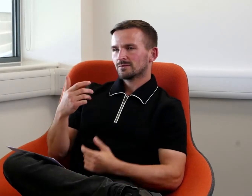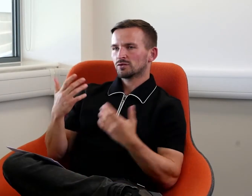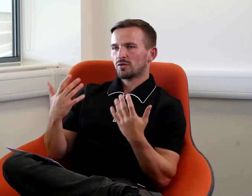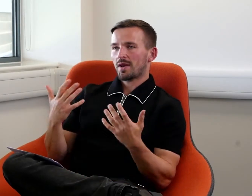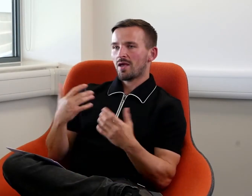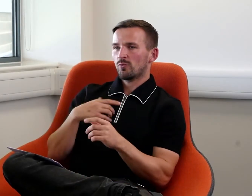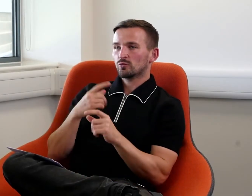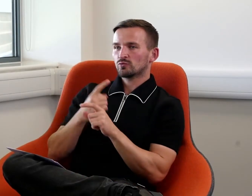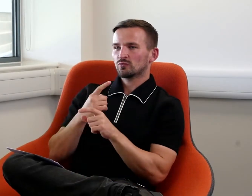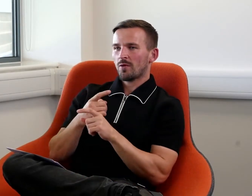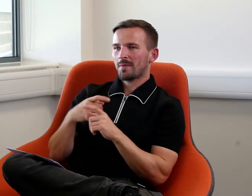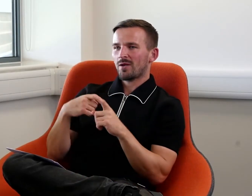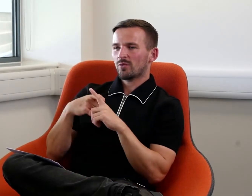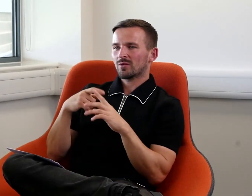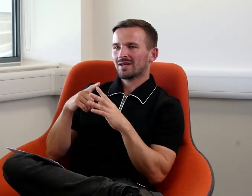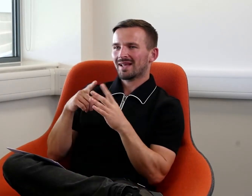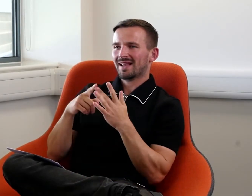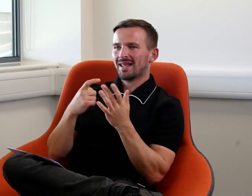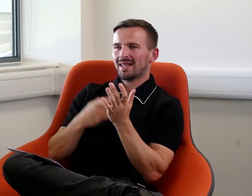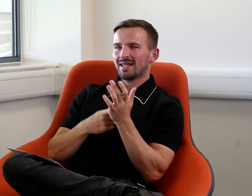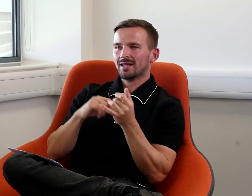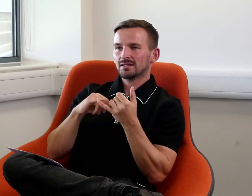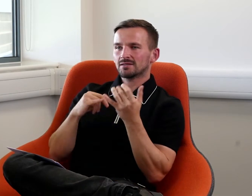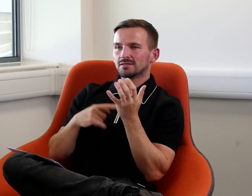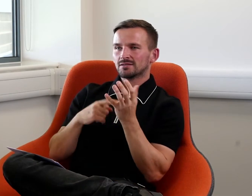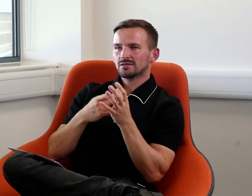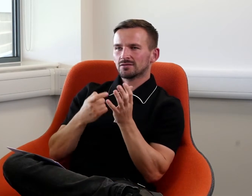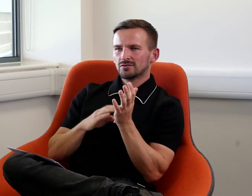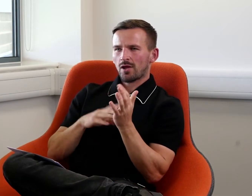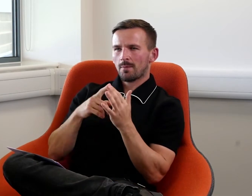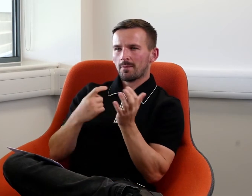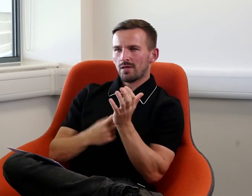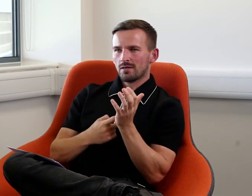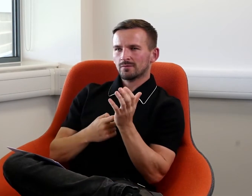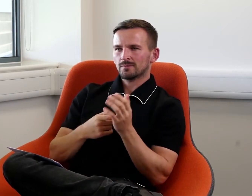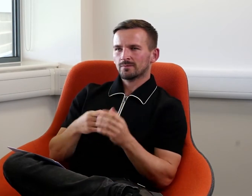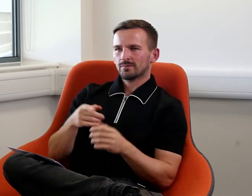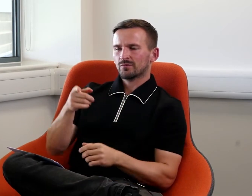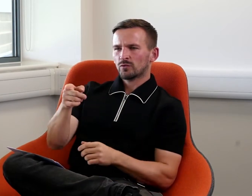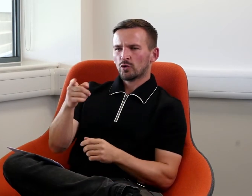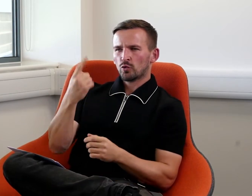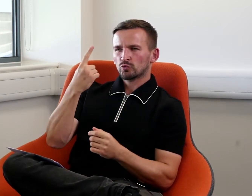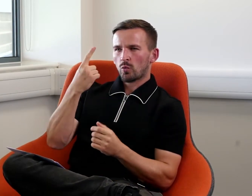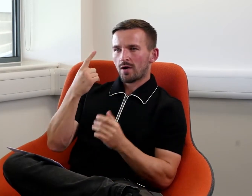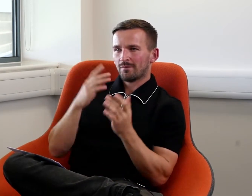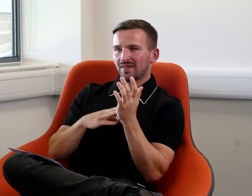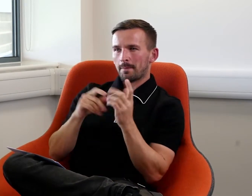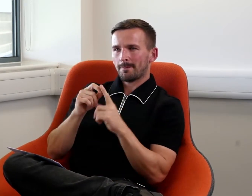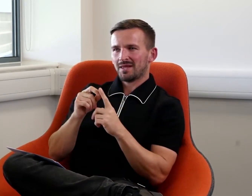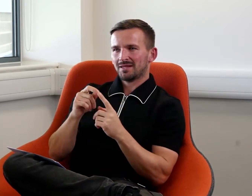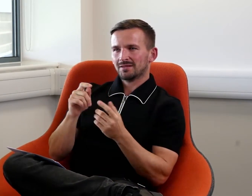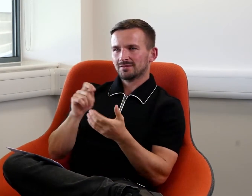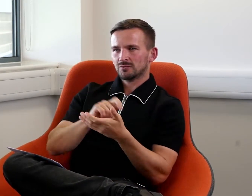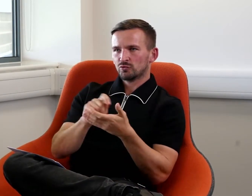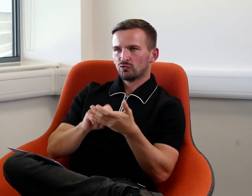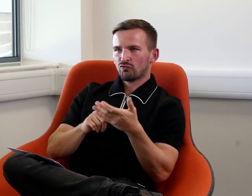Brilliant, thank you. So now, if you don't mind, we're going to move on to Keir Starmer. And you were one